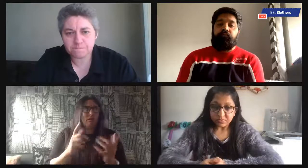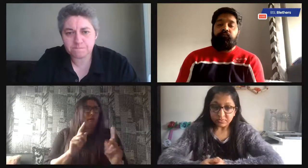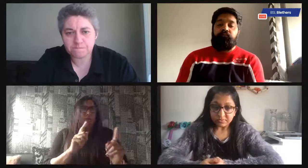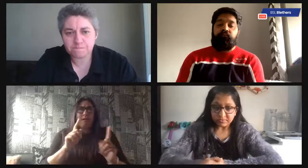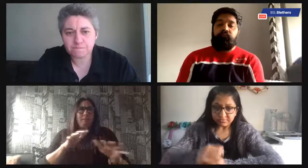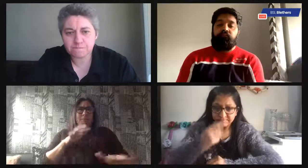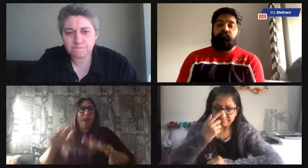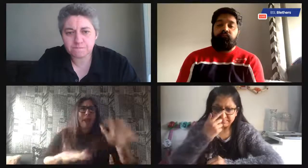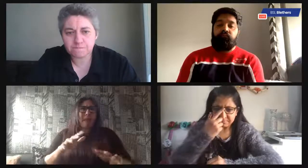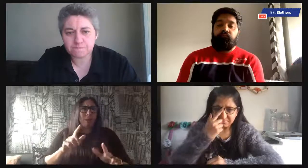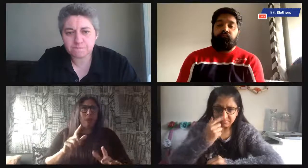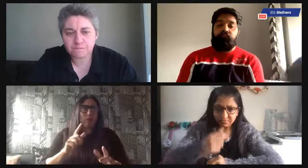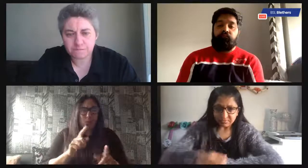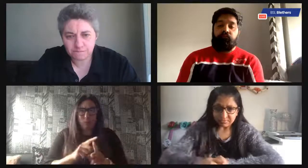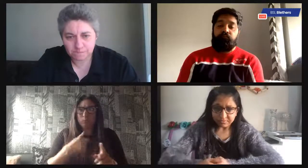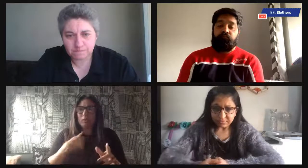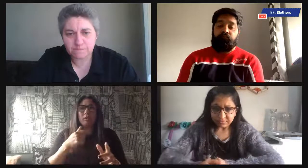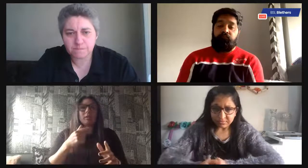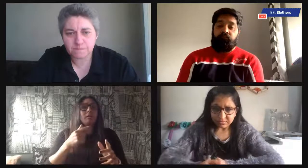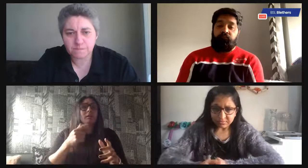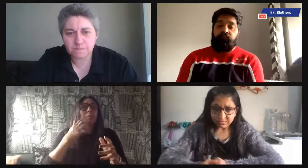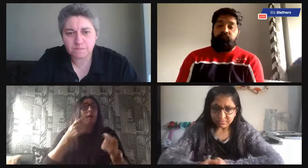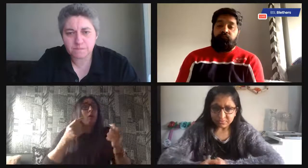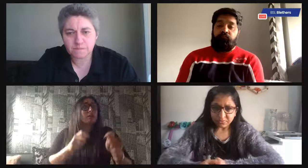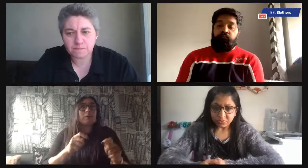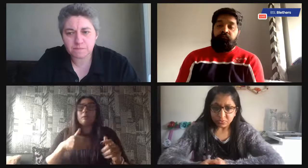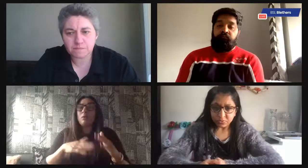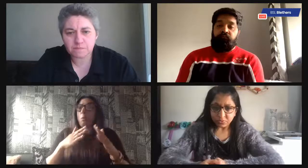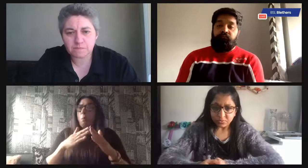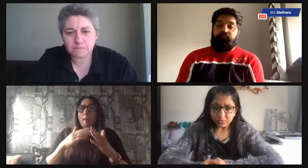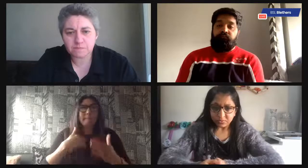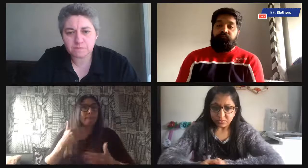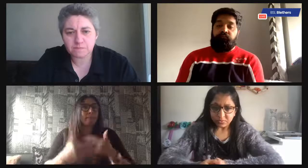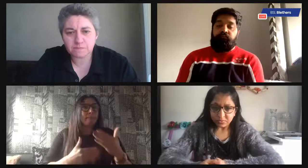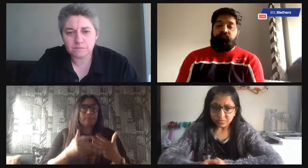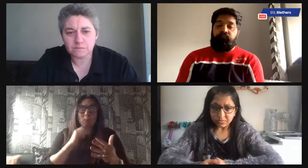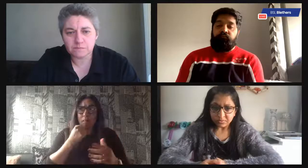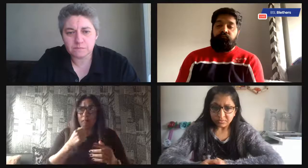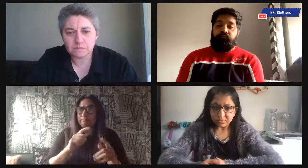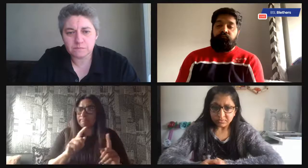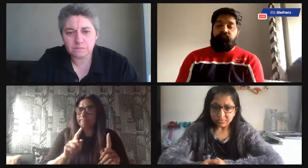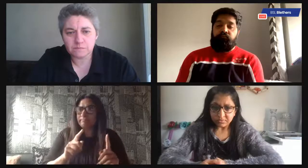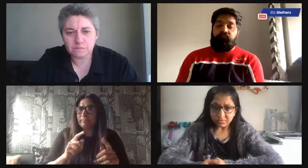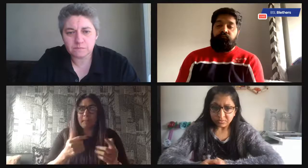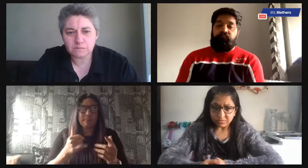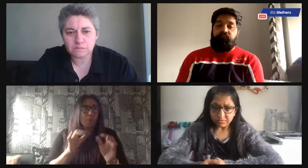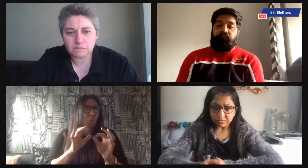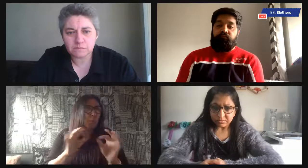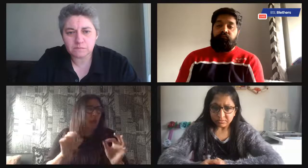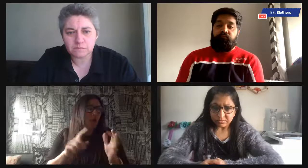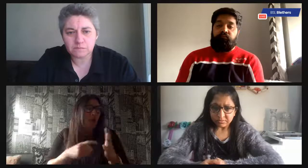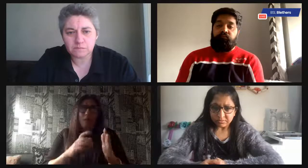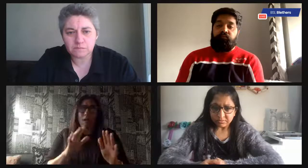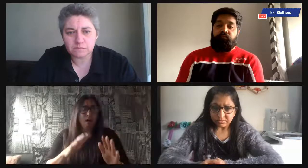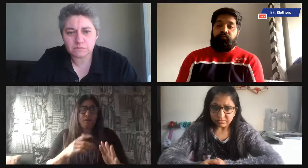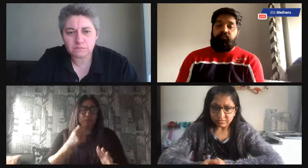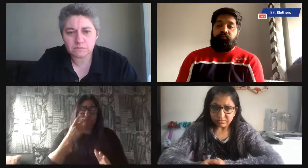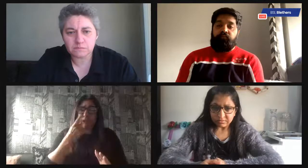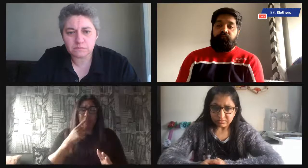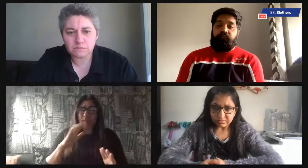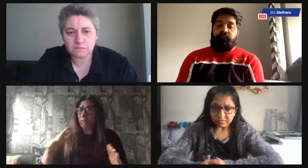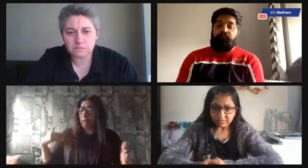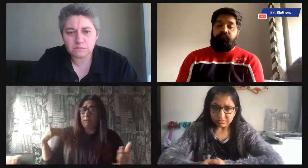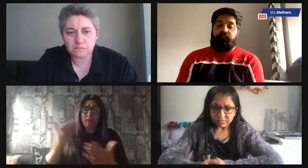we were so worried about our community. There was a genuine panic. It was palpable. People didn't know what to